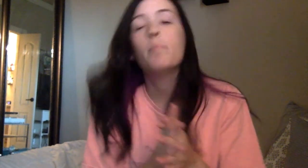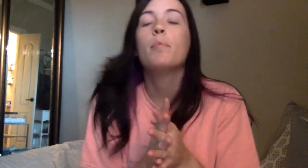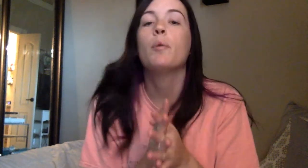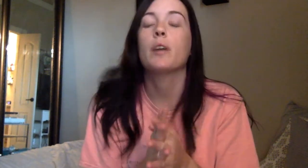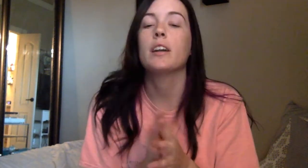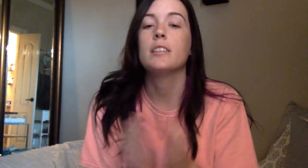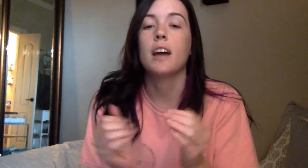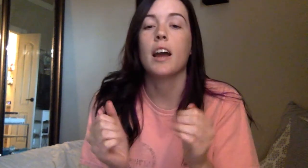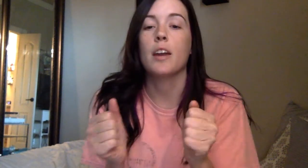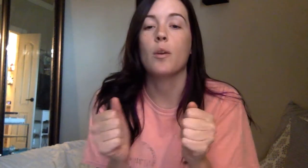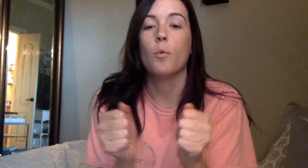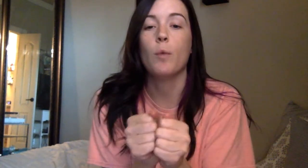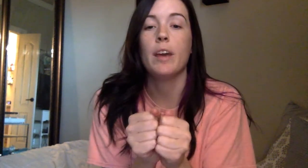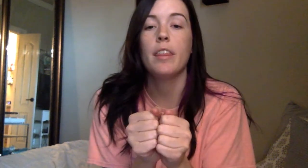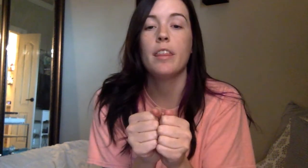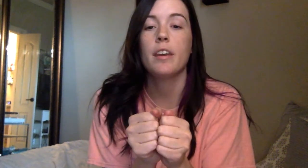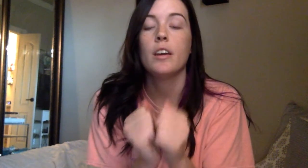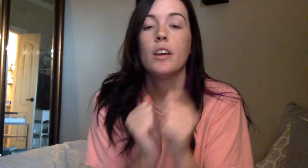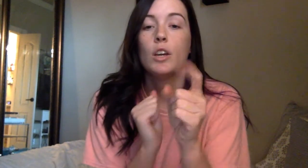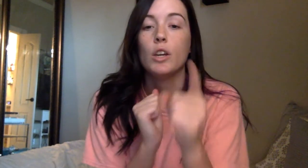But we're going to sign with you.